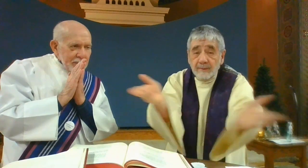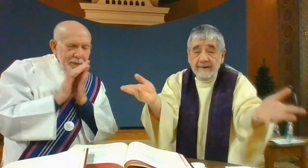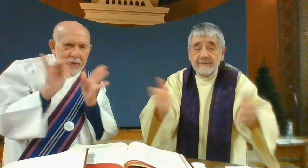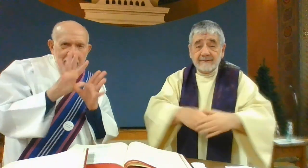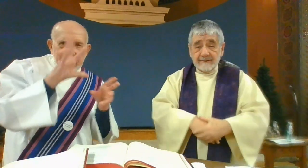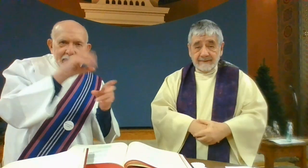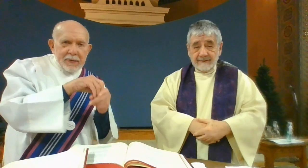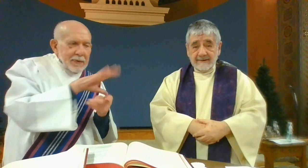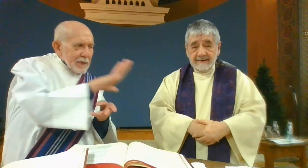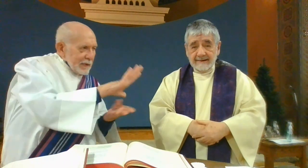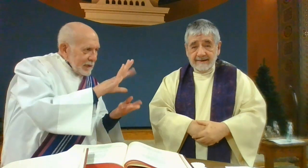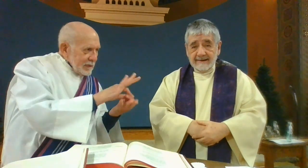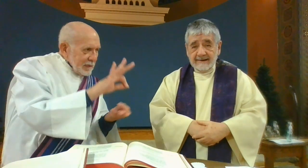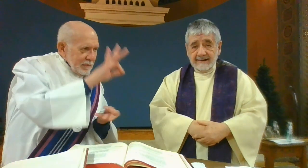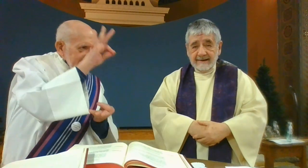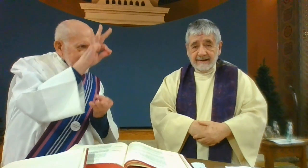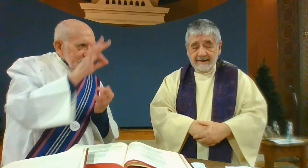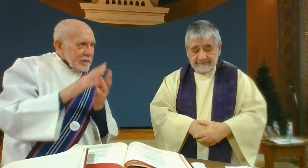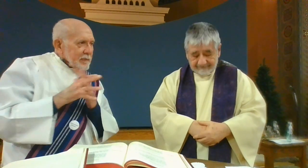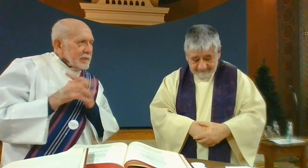be with you, and with your spirit.